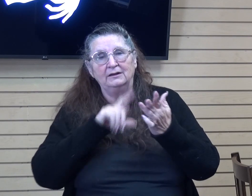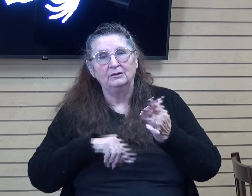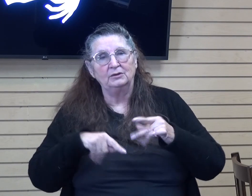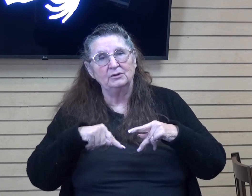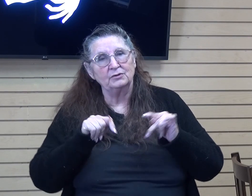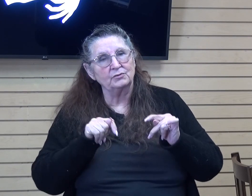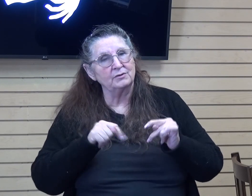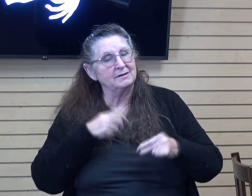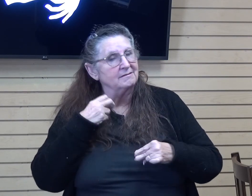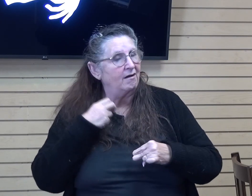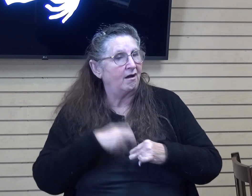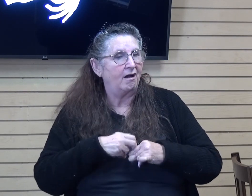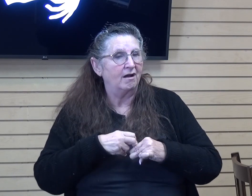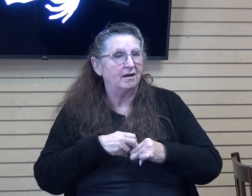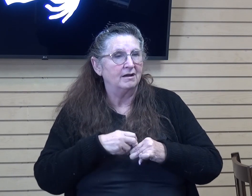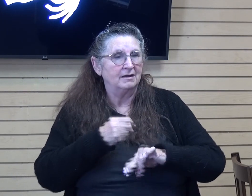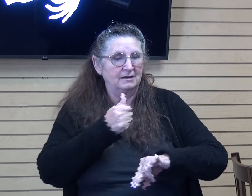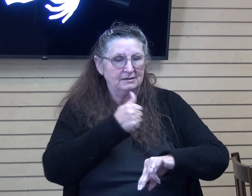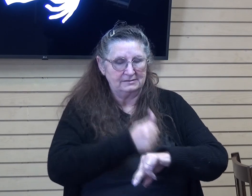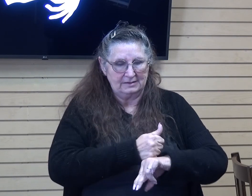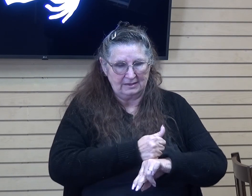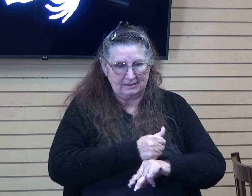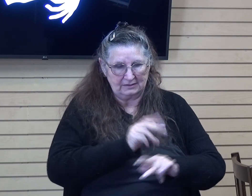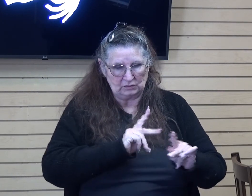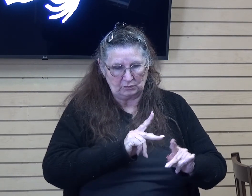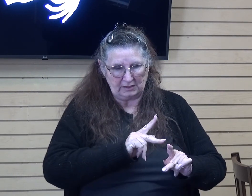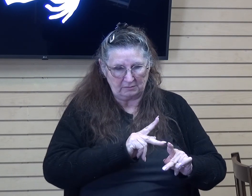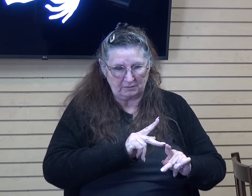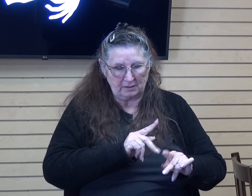hardest to set his people apart and just make them different, but they